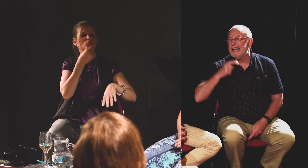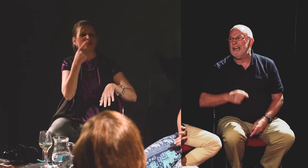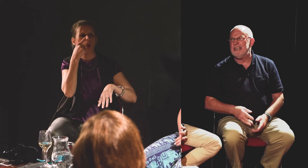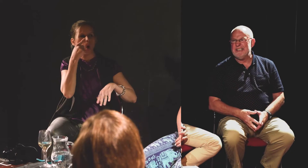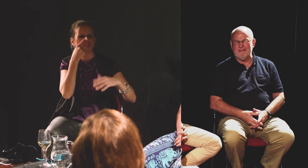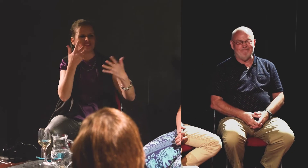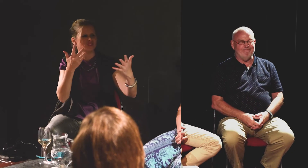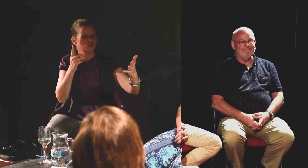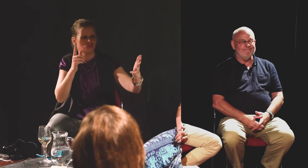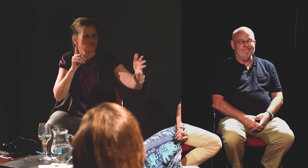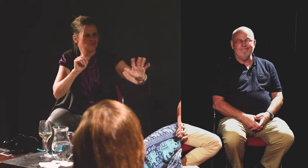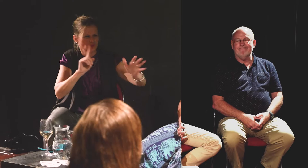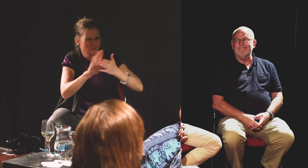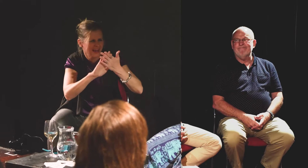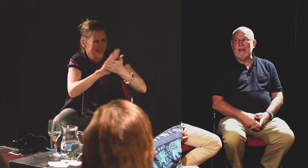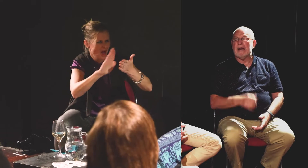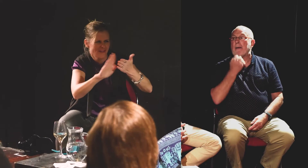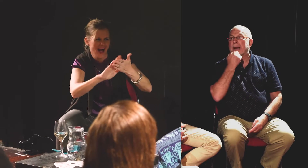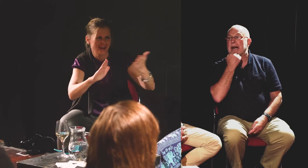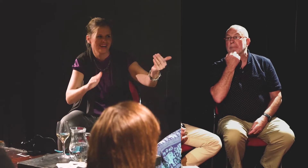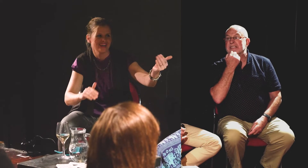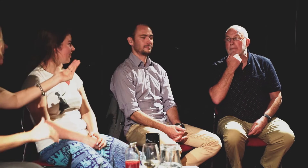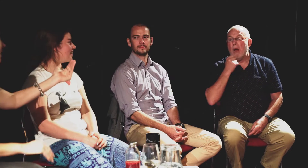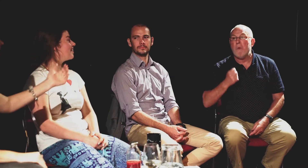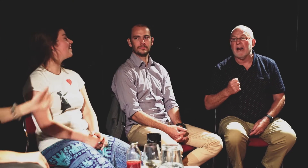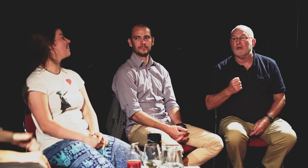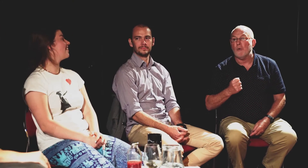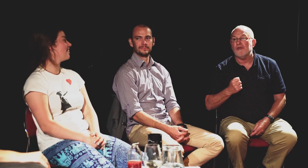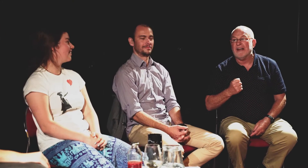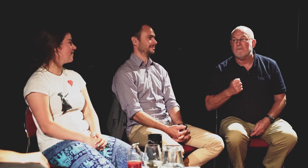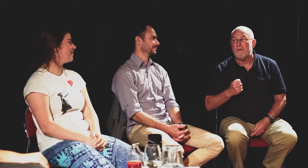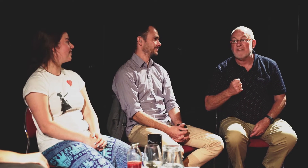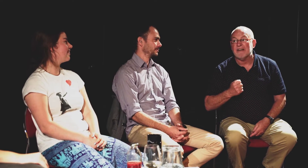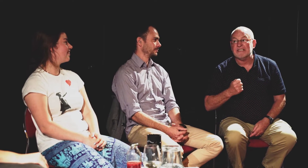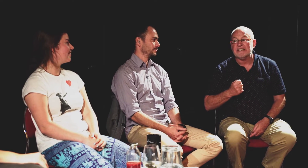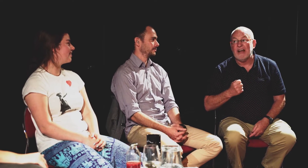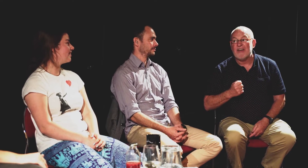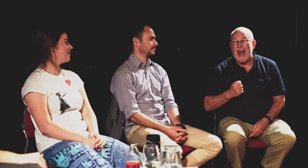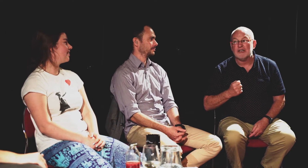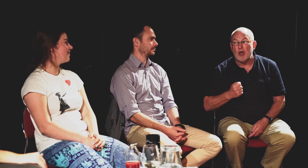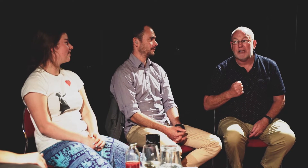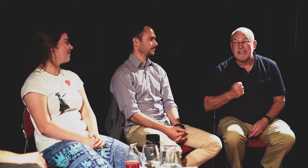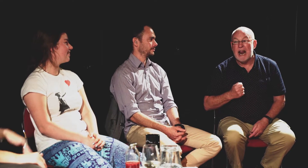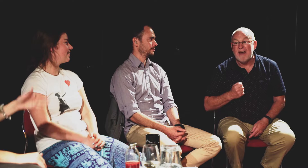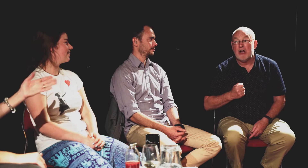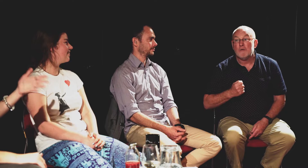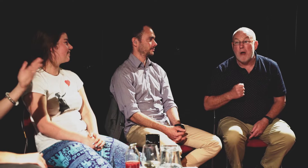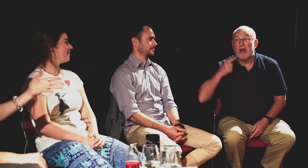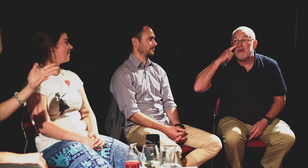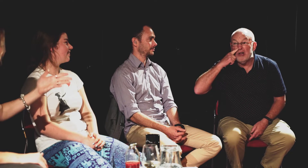numbers, 13, 14. What do you mean, you used your nose? These were numbers. 1, 2, 3, 4, 5, 6, 7, 8, 9, 10. And then